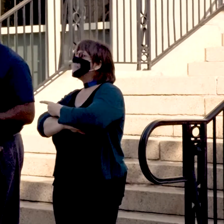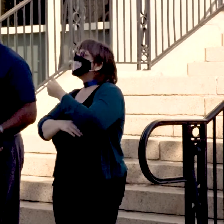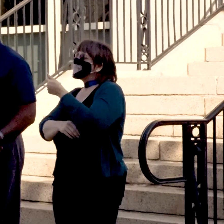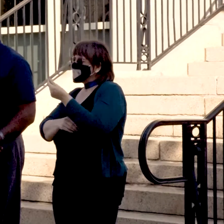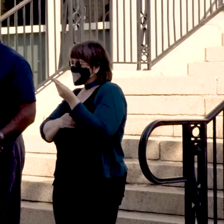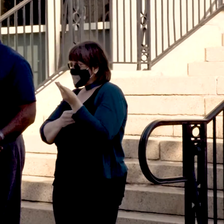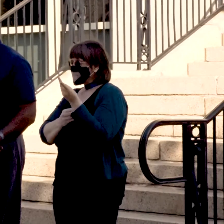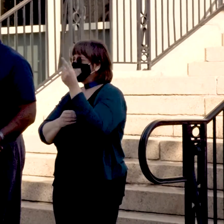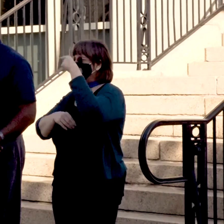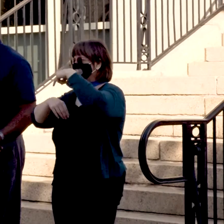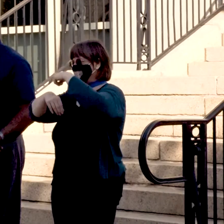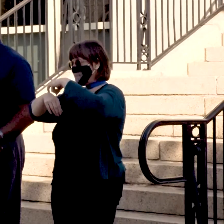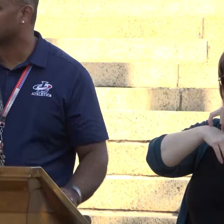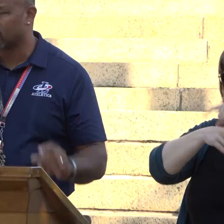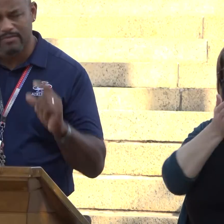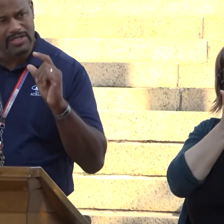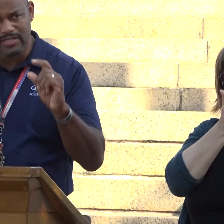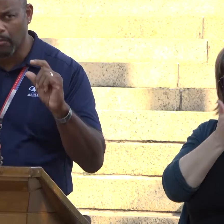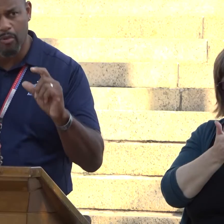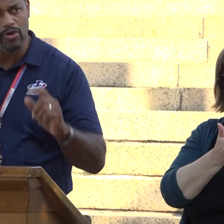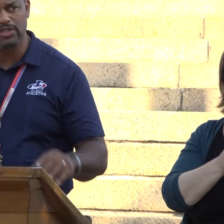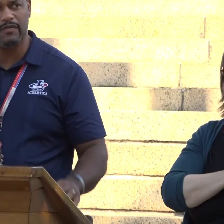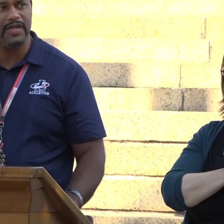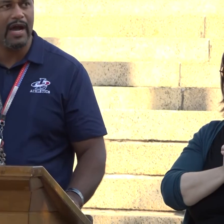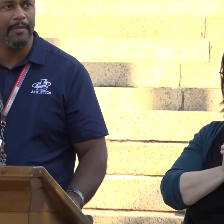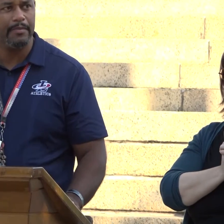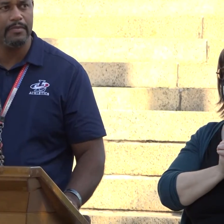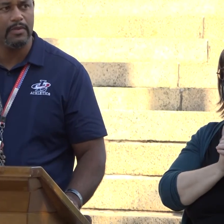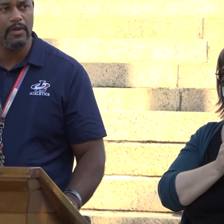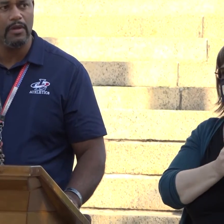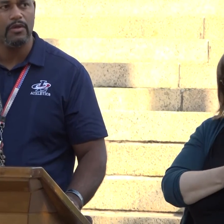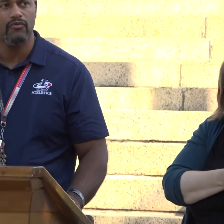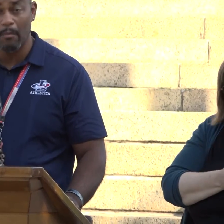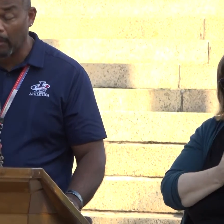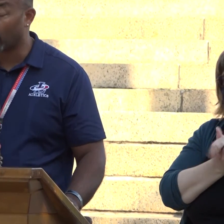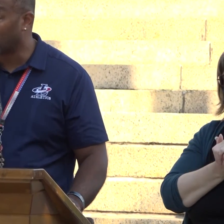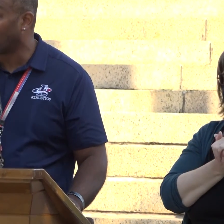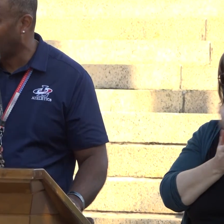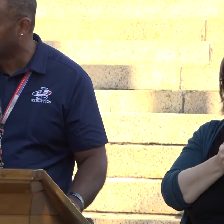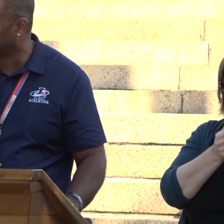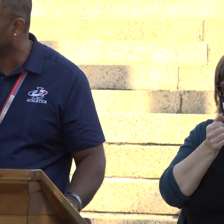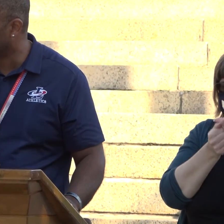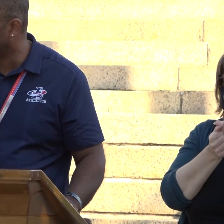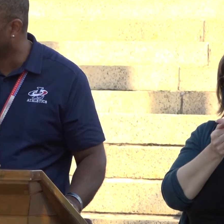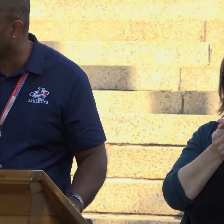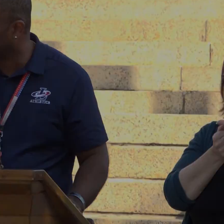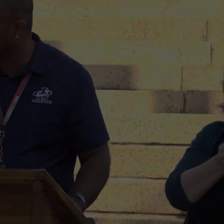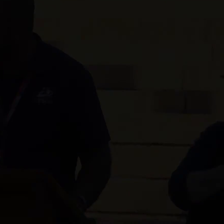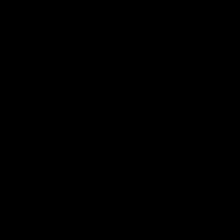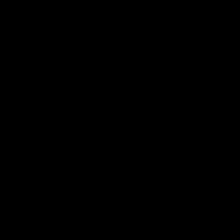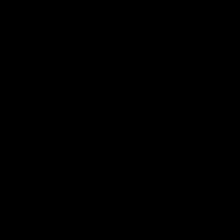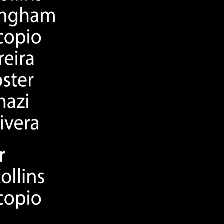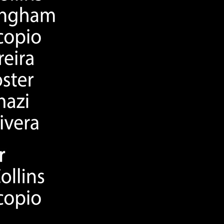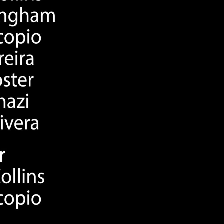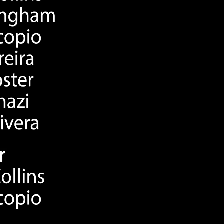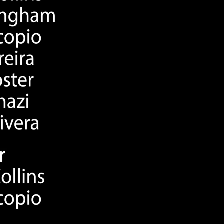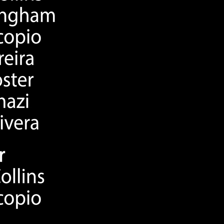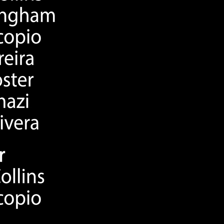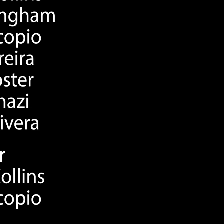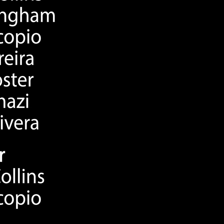time this weekend, just some portion of time, remembering what happened on 9/11.